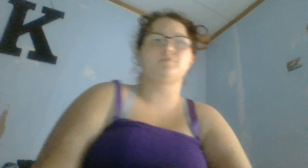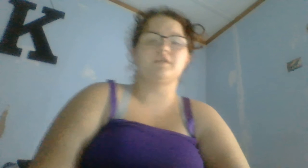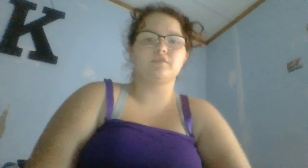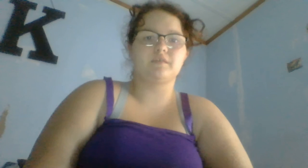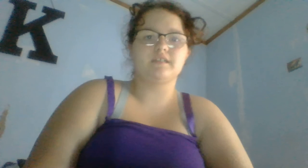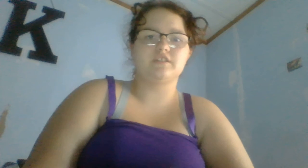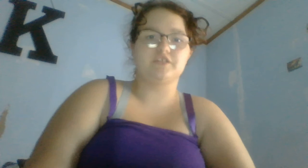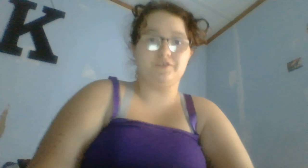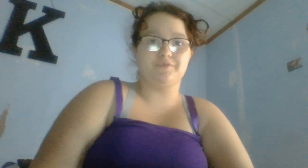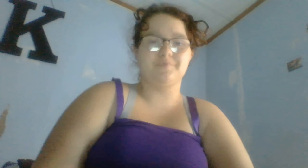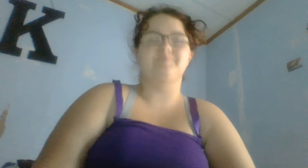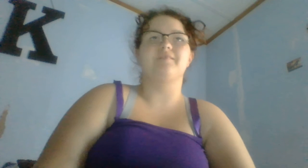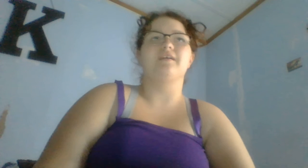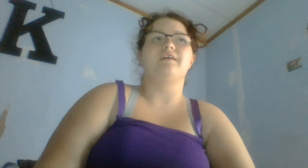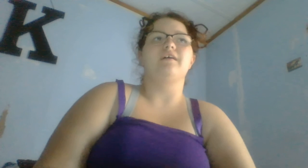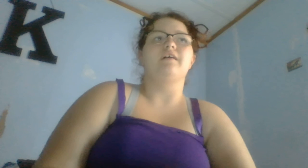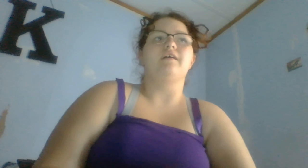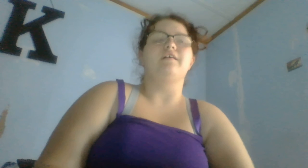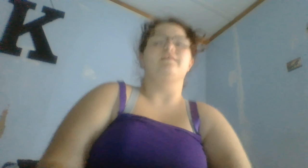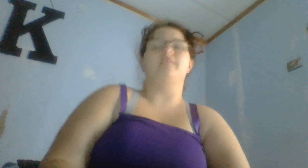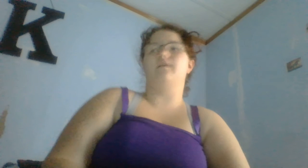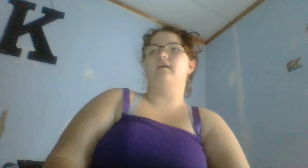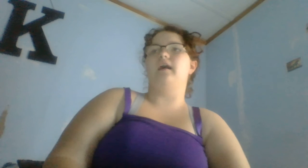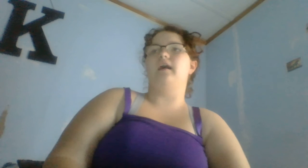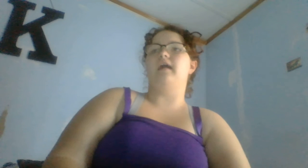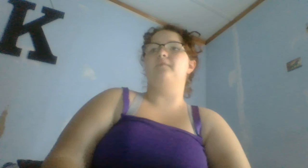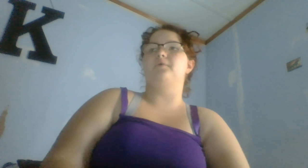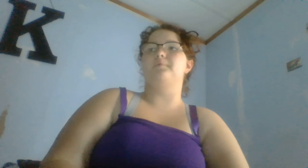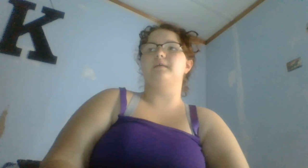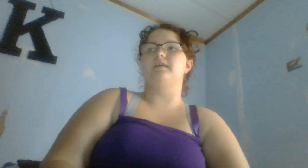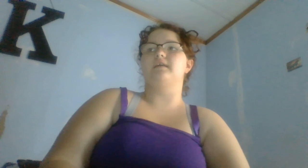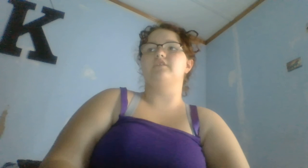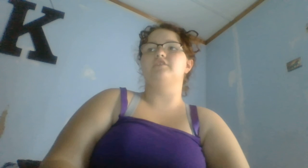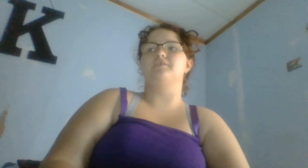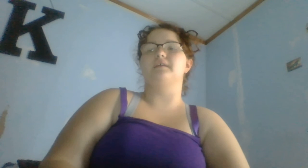2022 2022 i will be doing